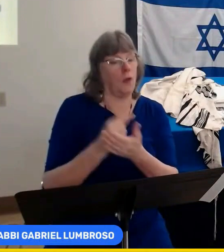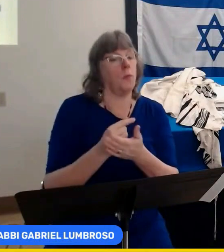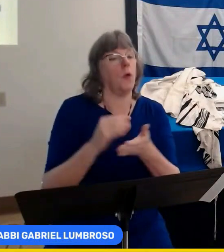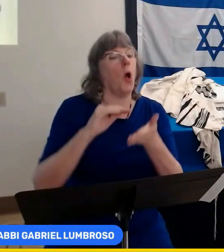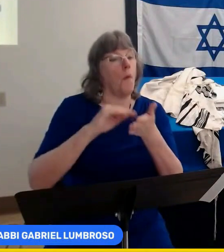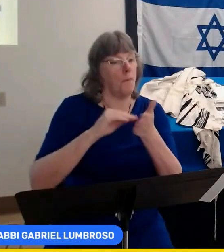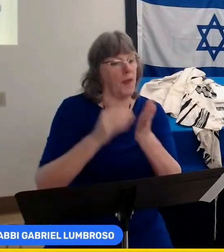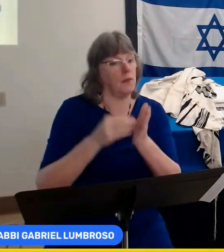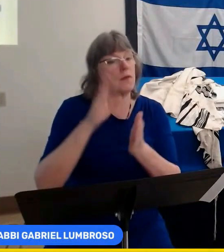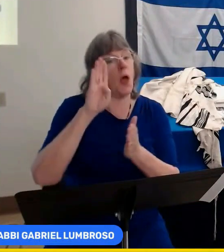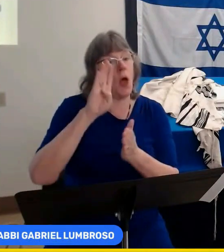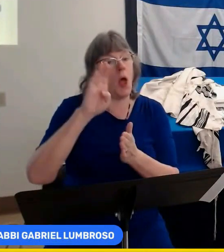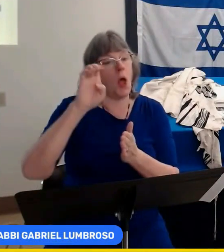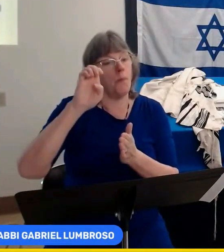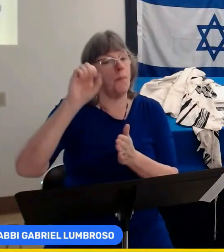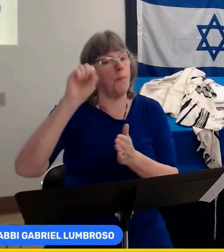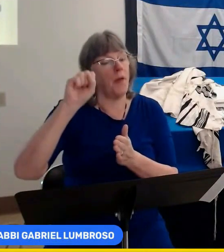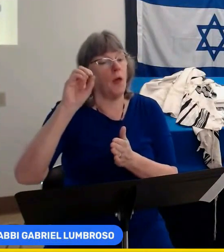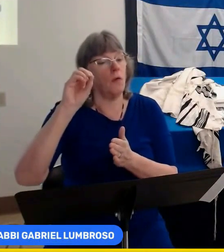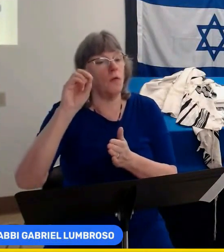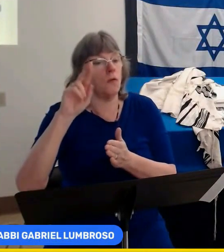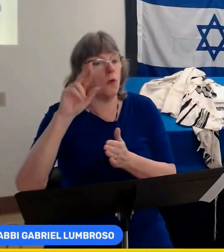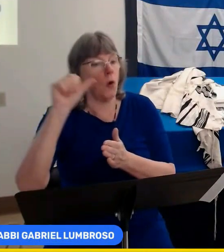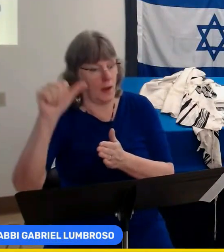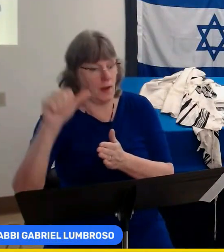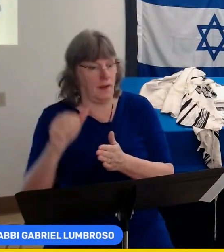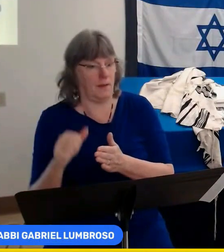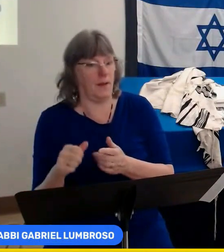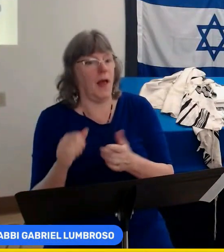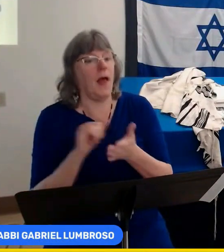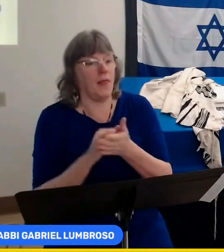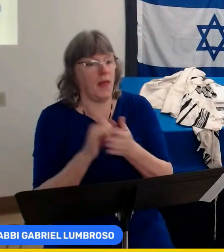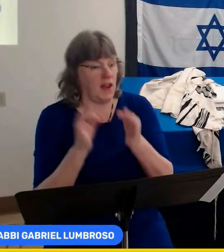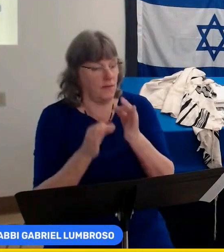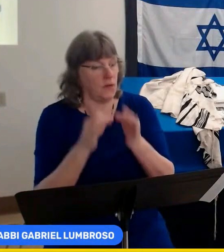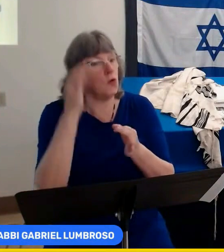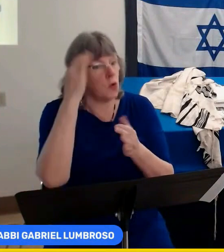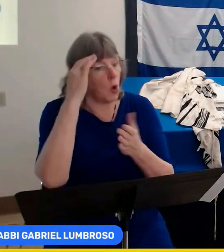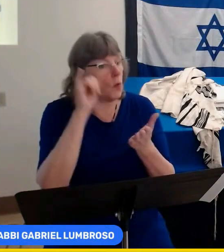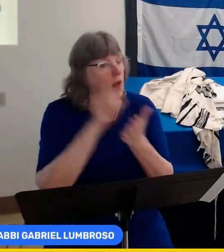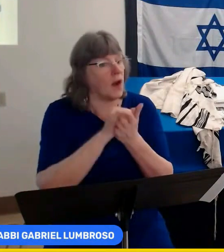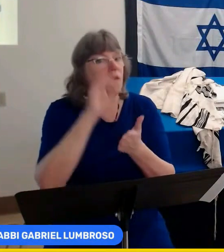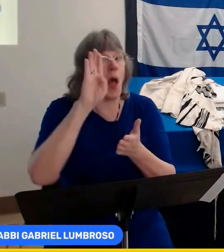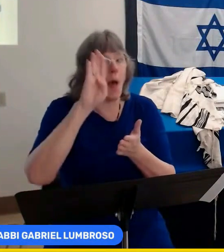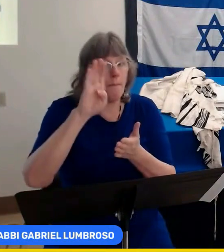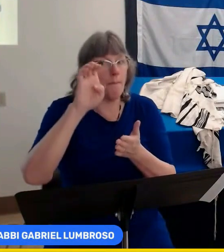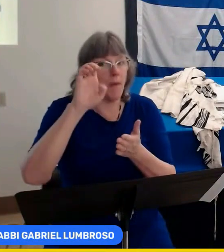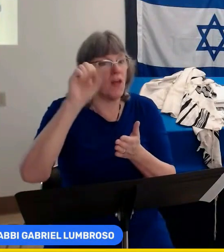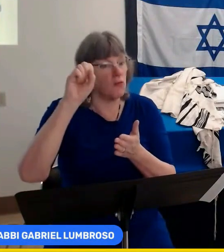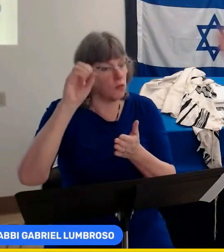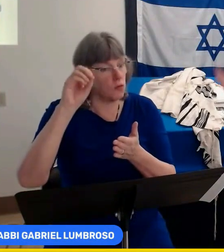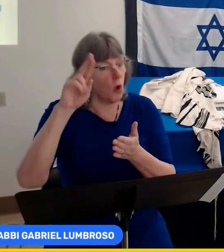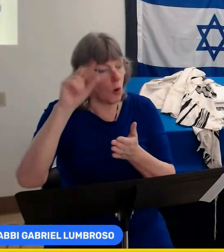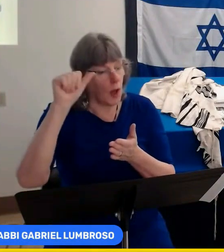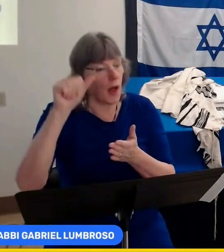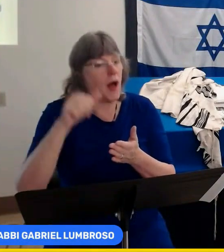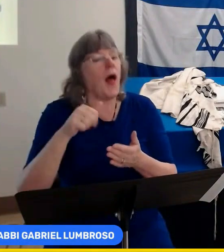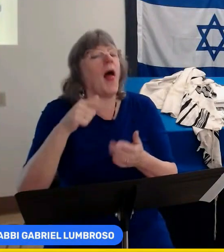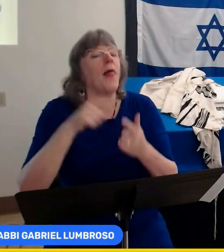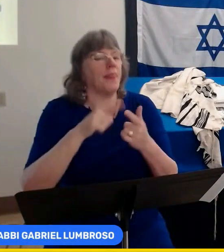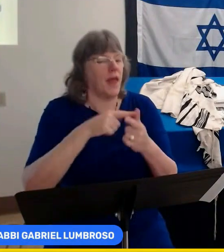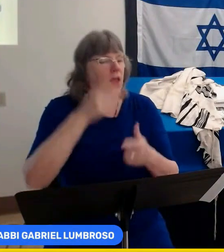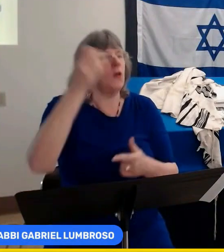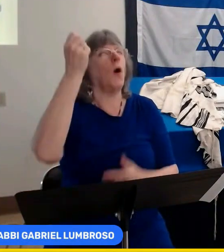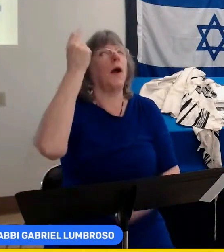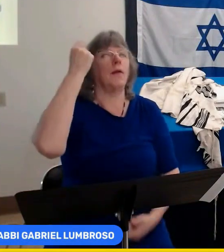besorah, and read it from the Old Testament, then you understand what that means. And that gives you a total new